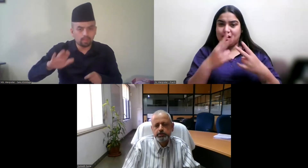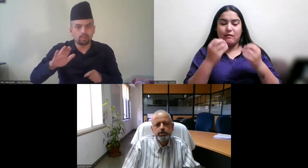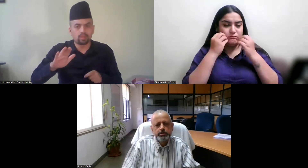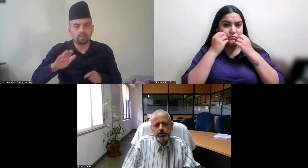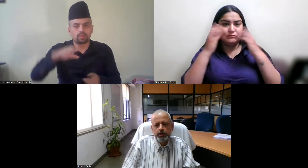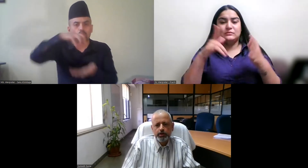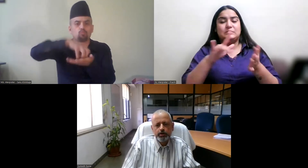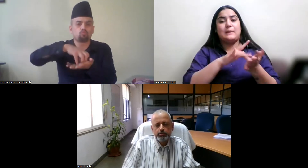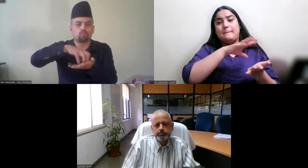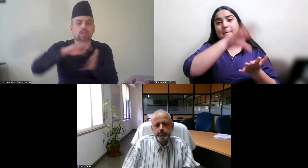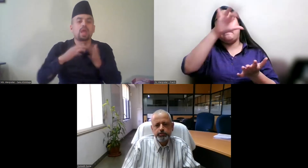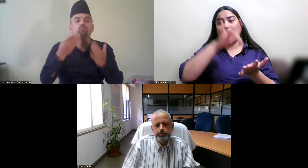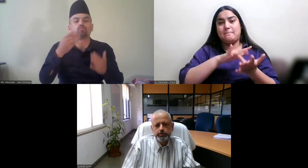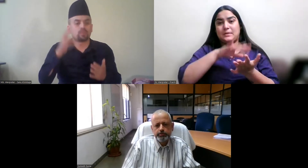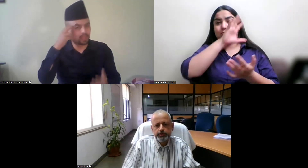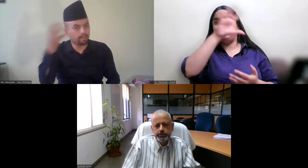state,